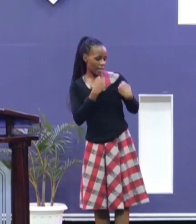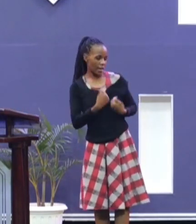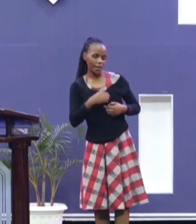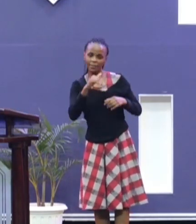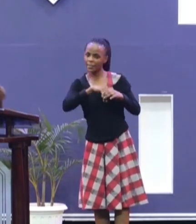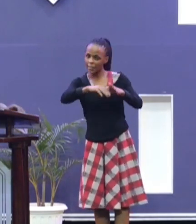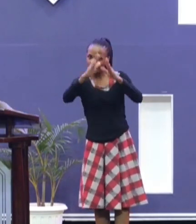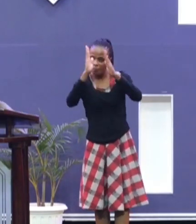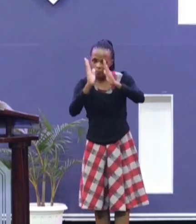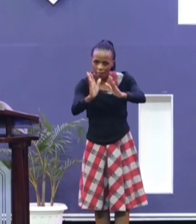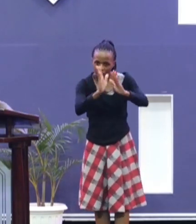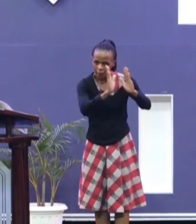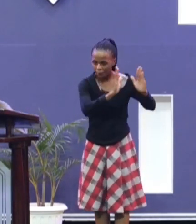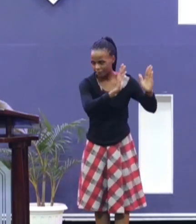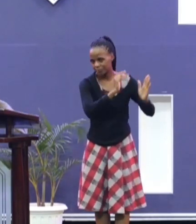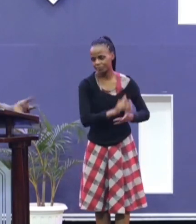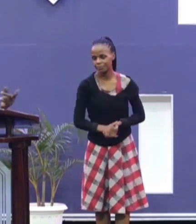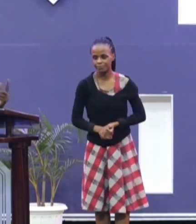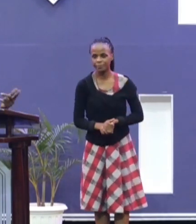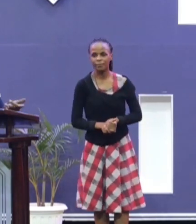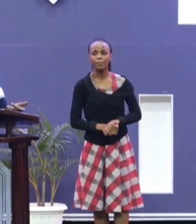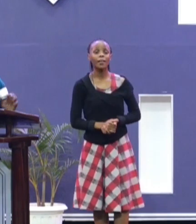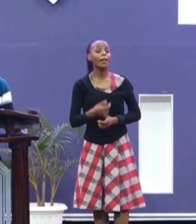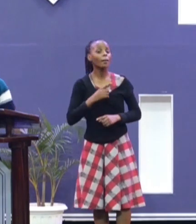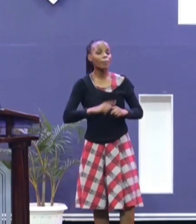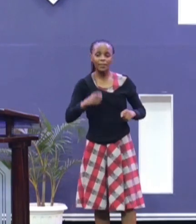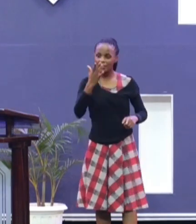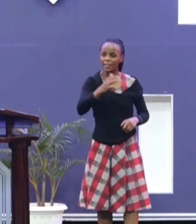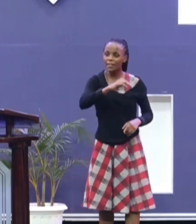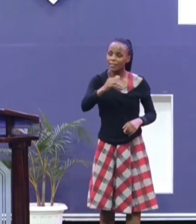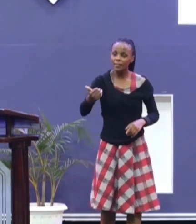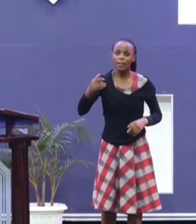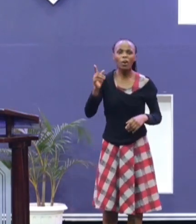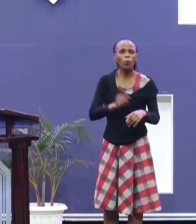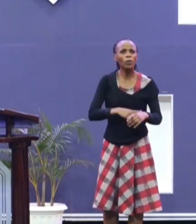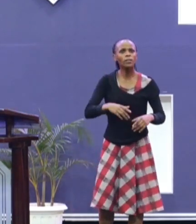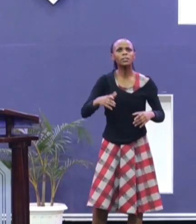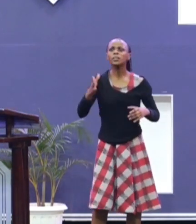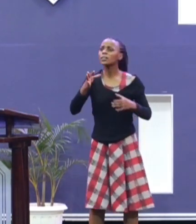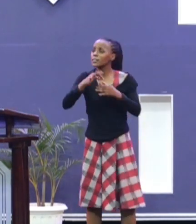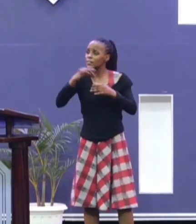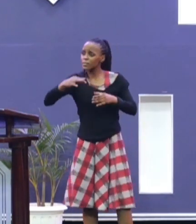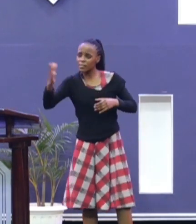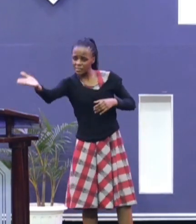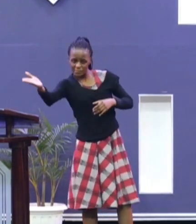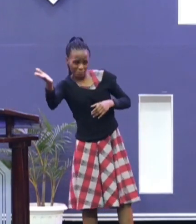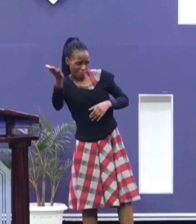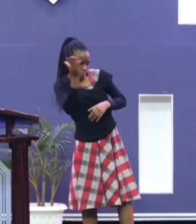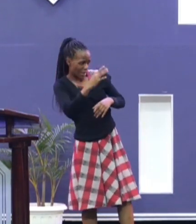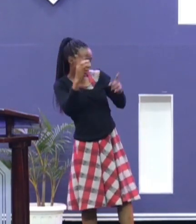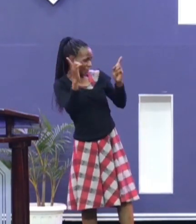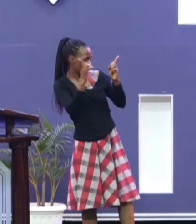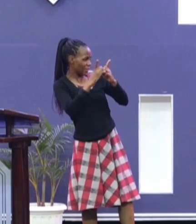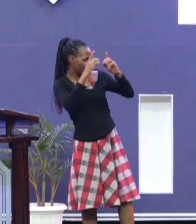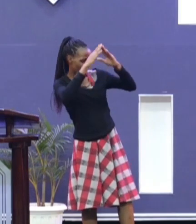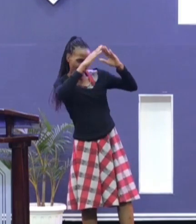Era ng'omutima gwe guteredde. But the others, when demons come back, they find the heart dirty. Naye